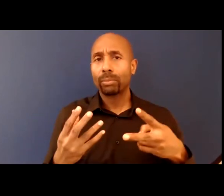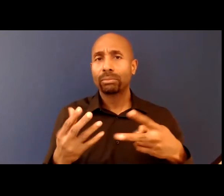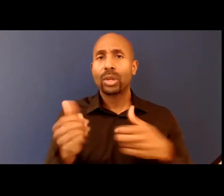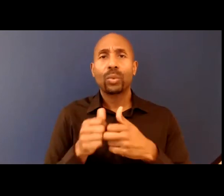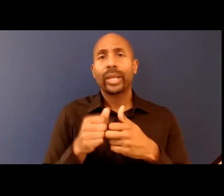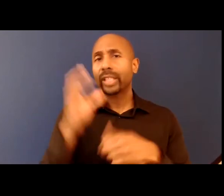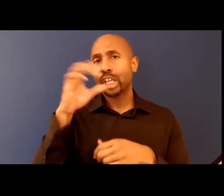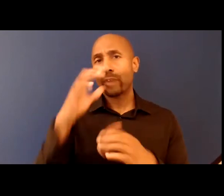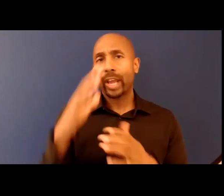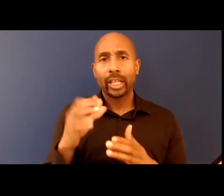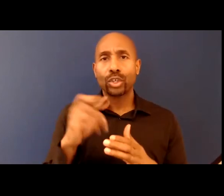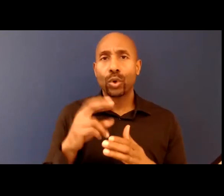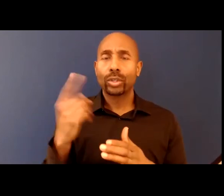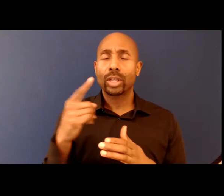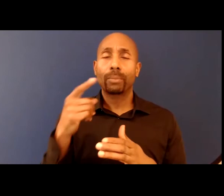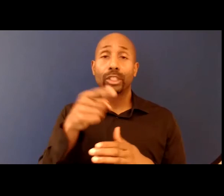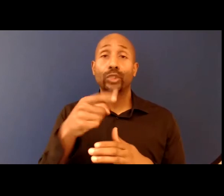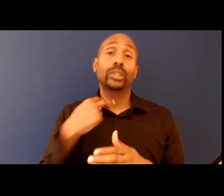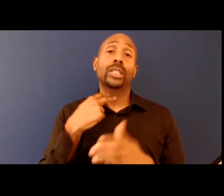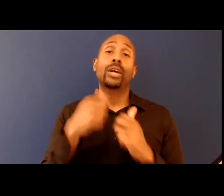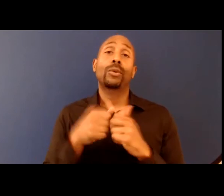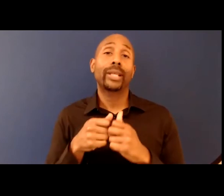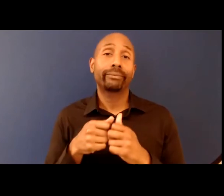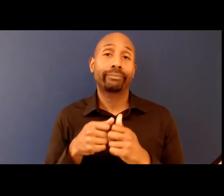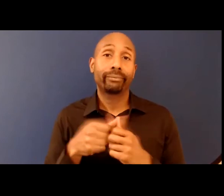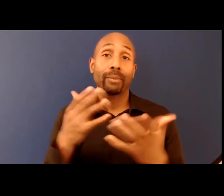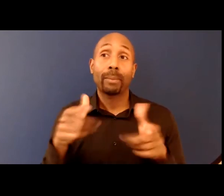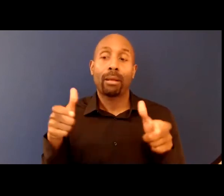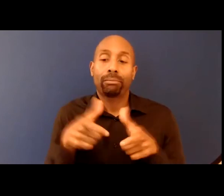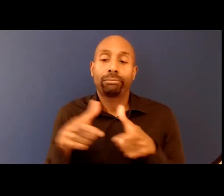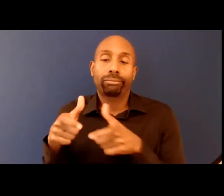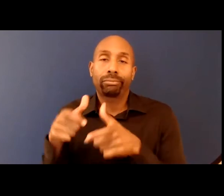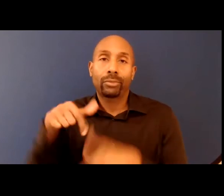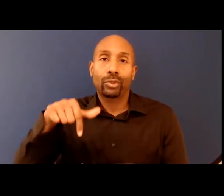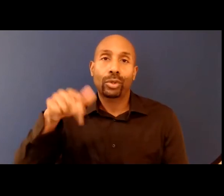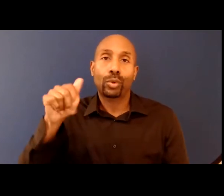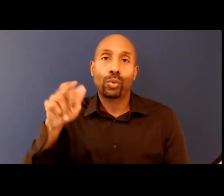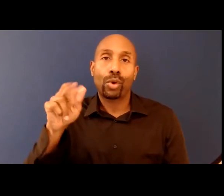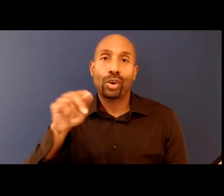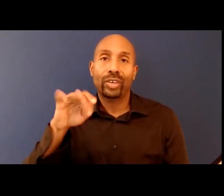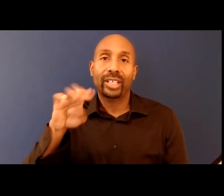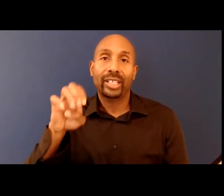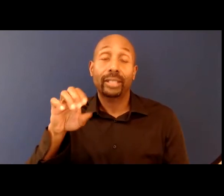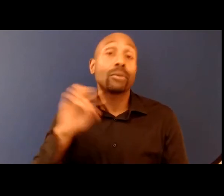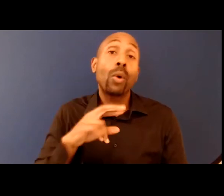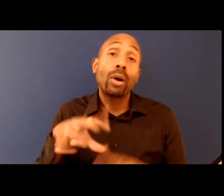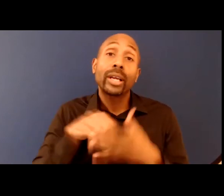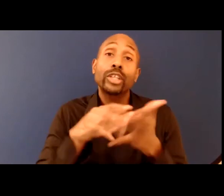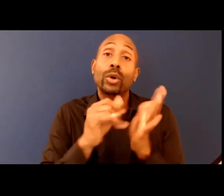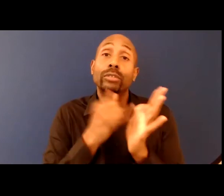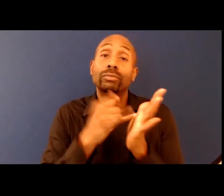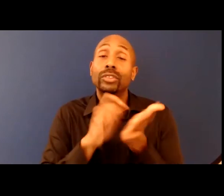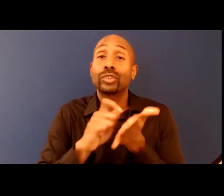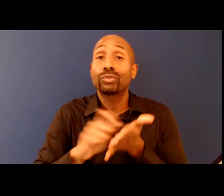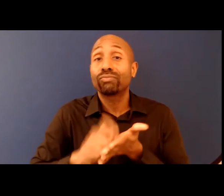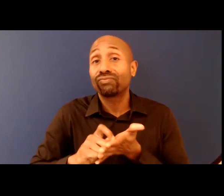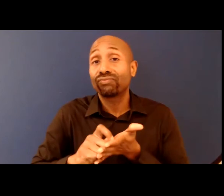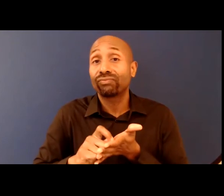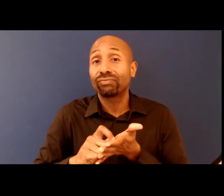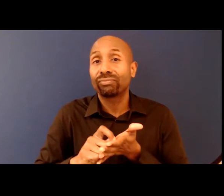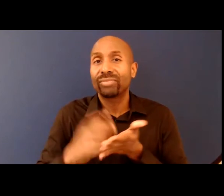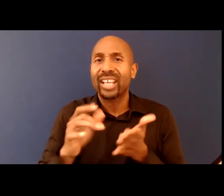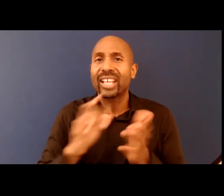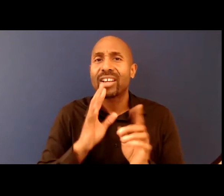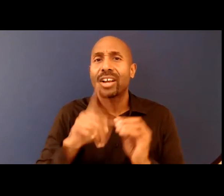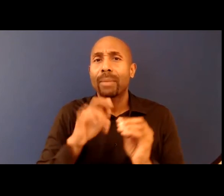someone you're stuck in quarantine with, your journal, and talk about them. because that's how we grow as writers. We read